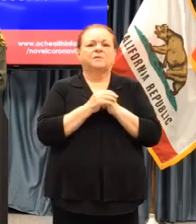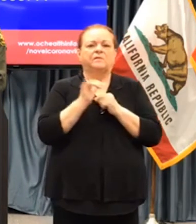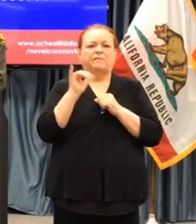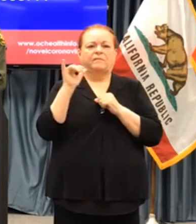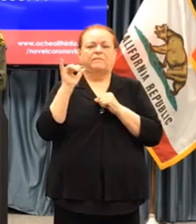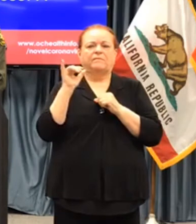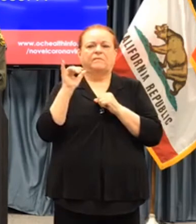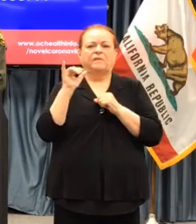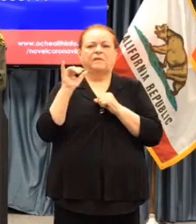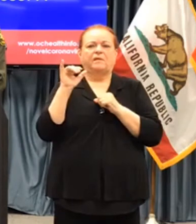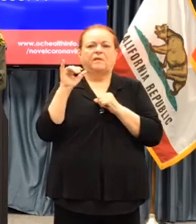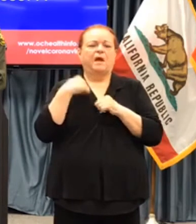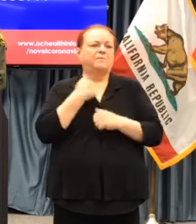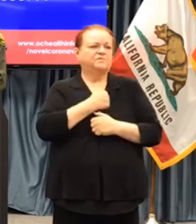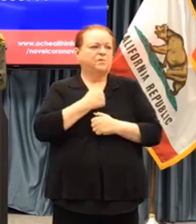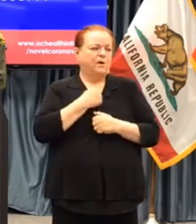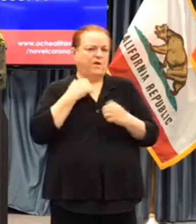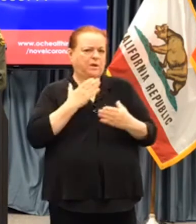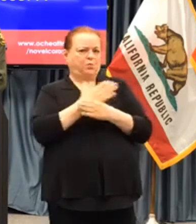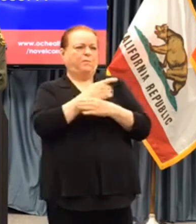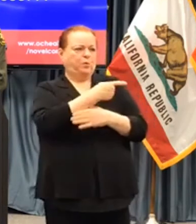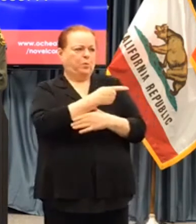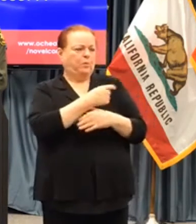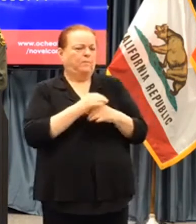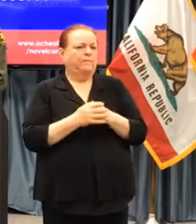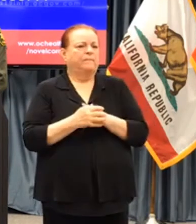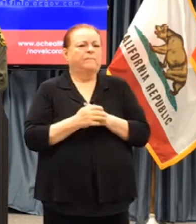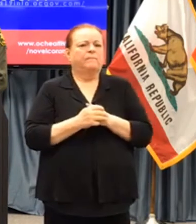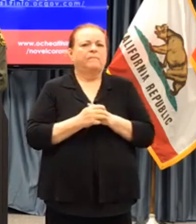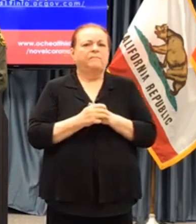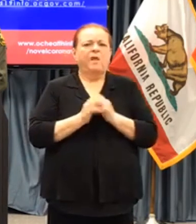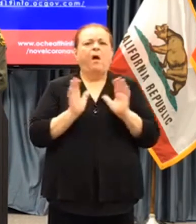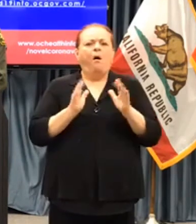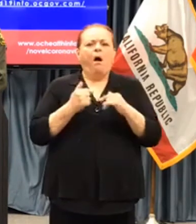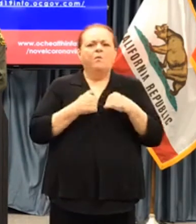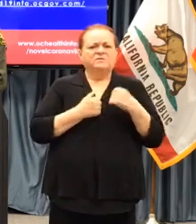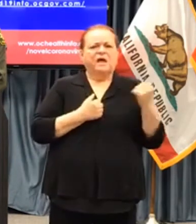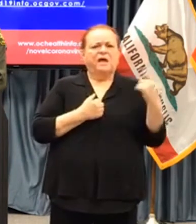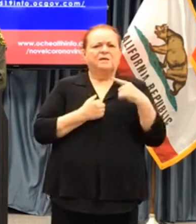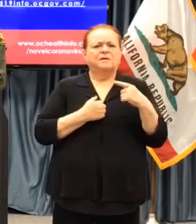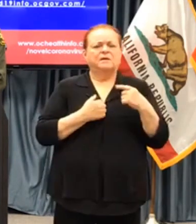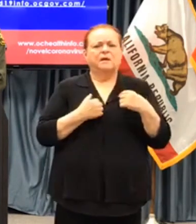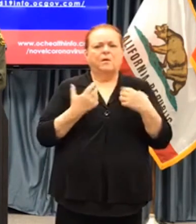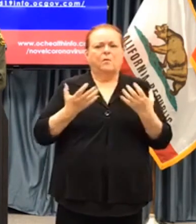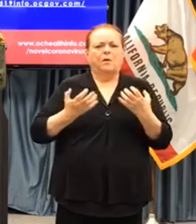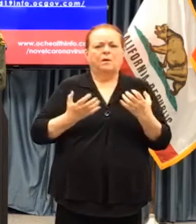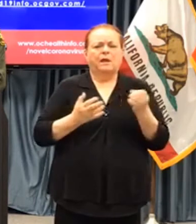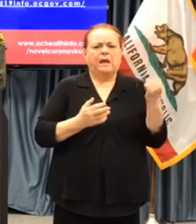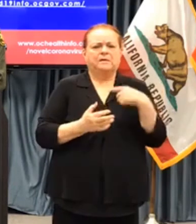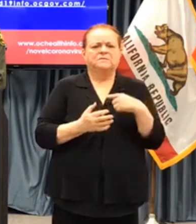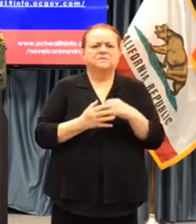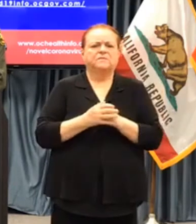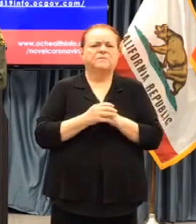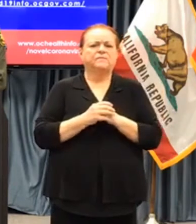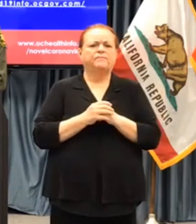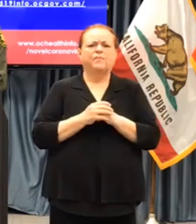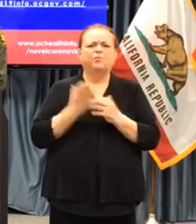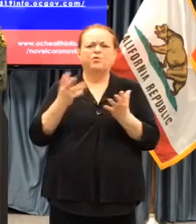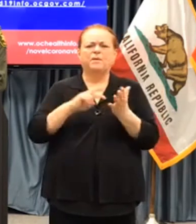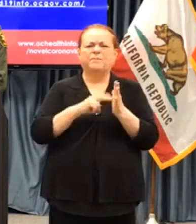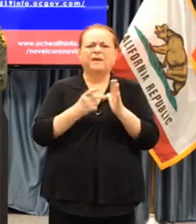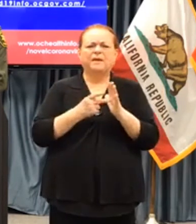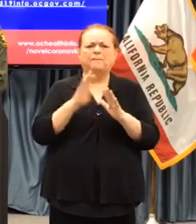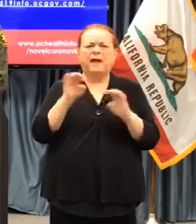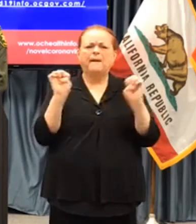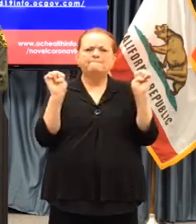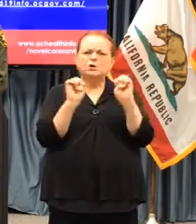think you were still speaking. I apologize. No, I just asked. I wanted to ask. So, what do you mean by the